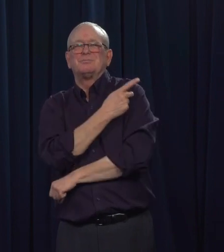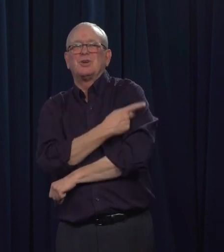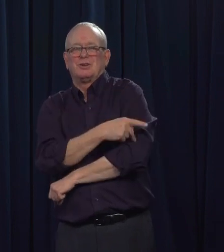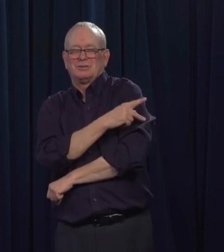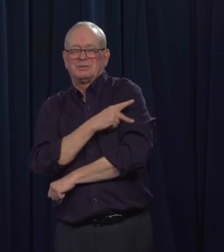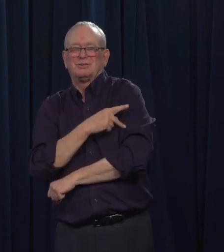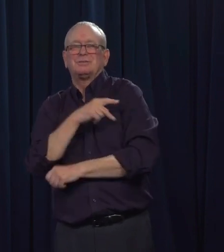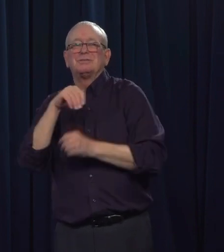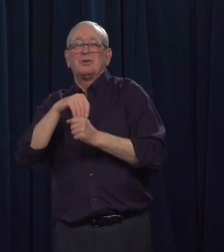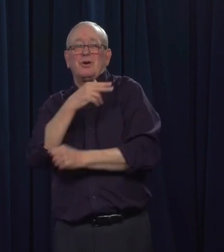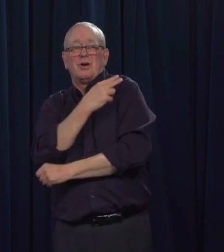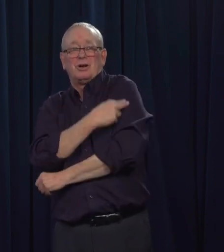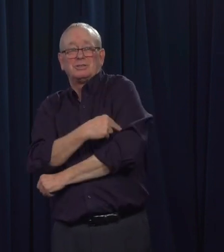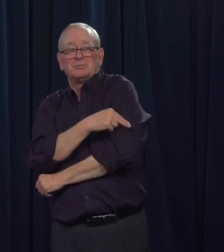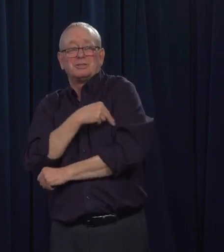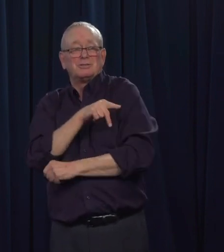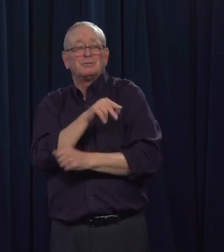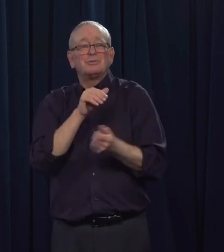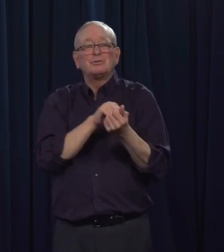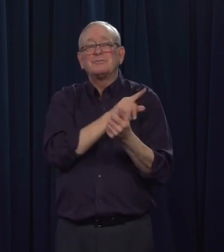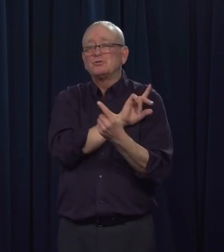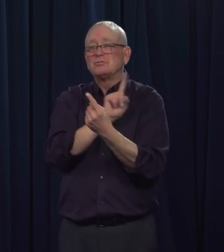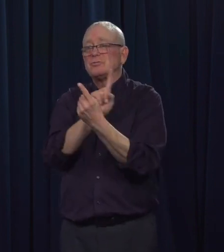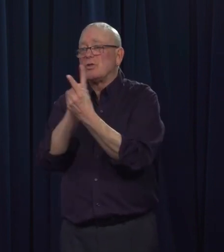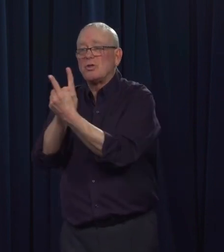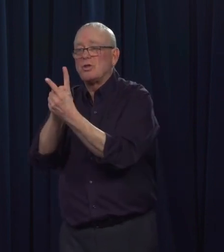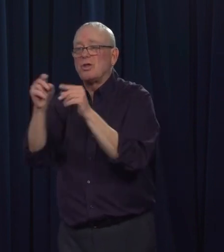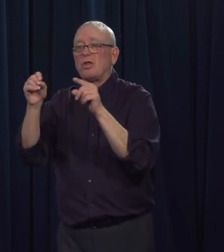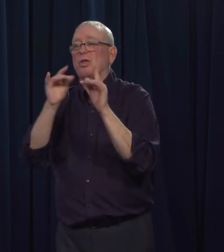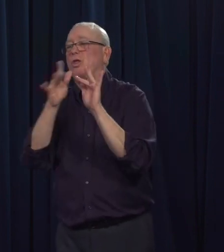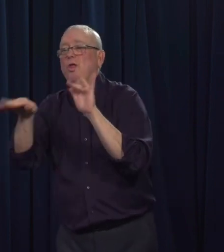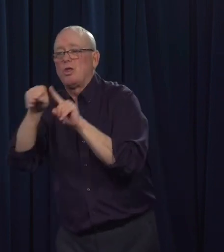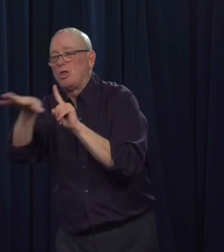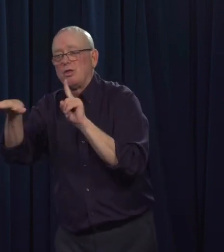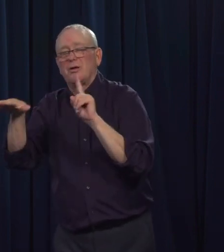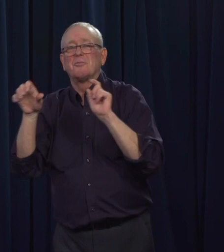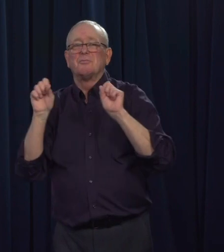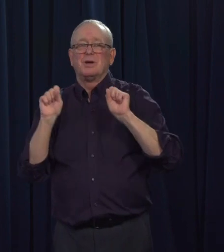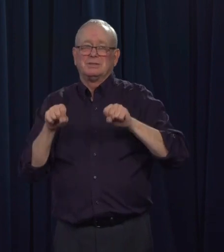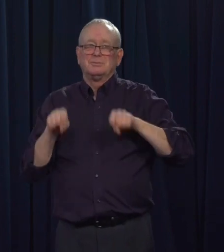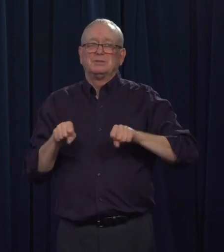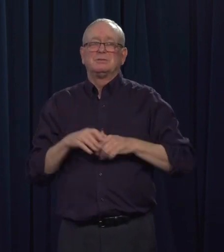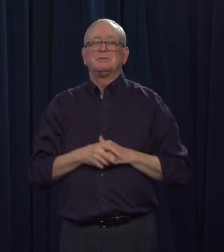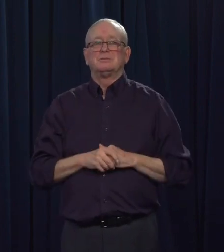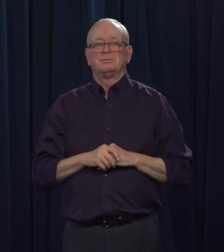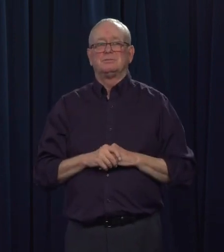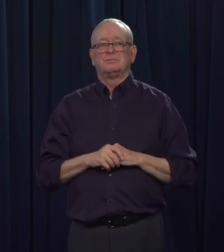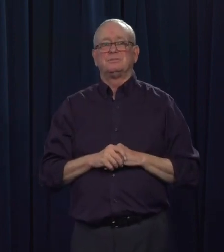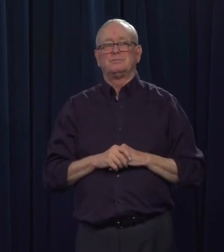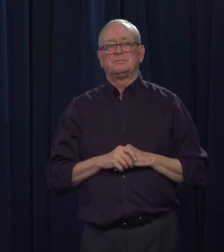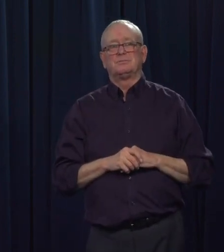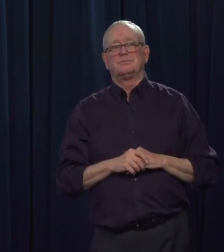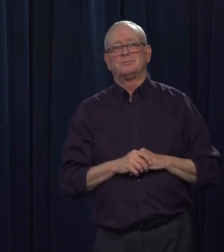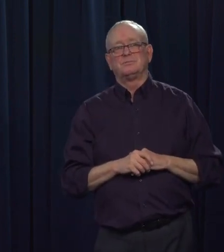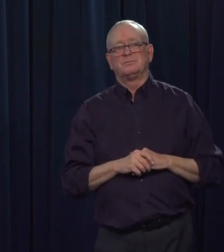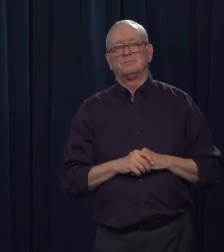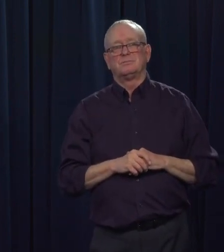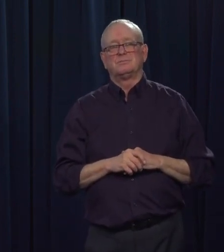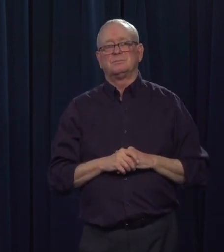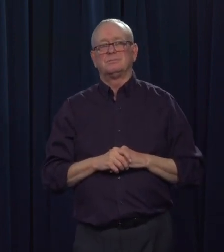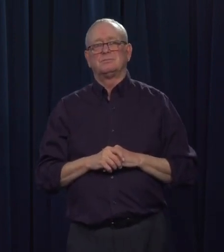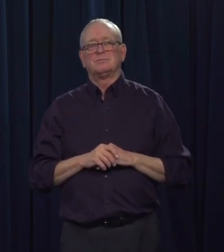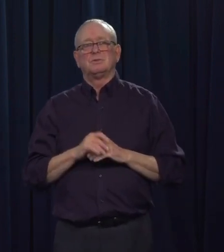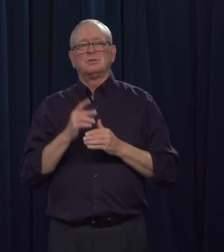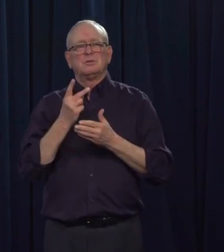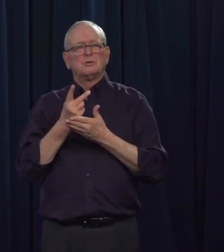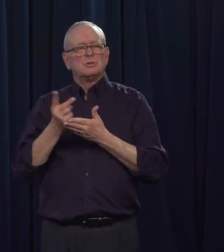didn't connect those two pieces. And again, several weeks ago, we didn't understand that sore throat and